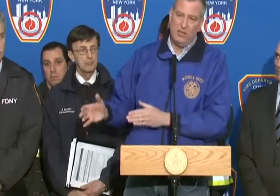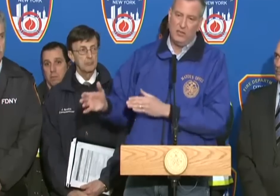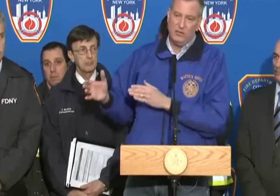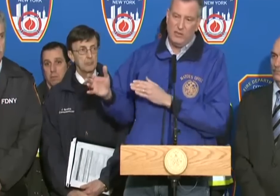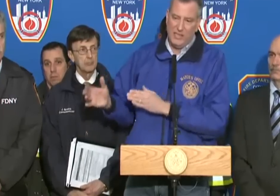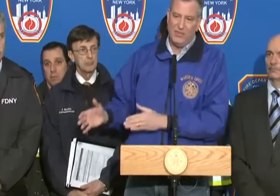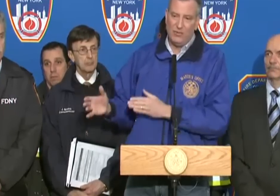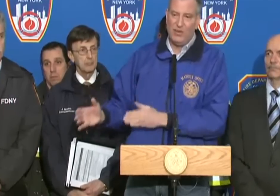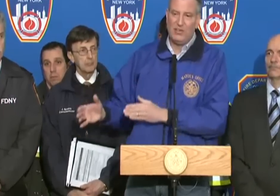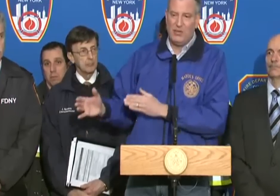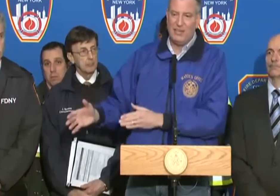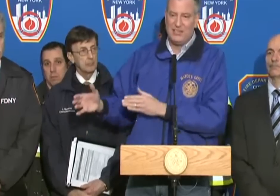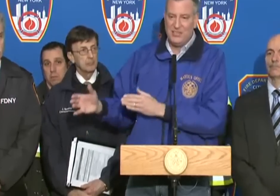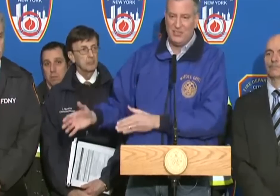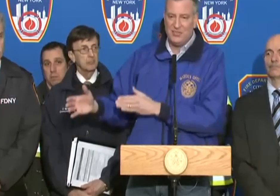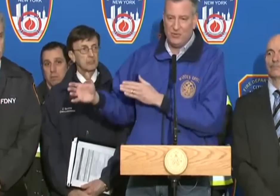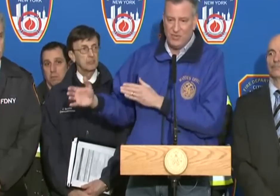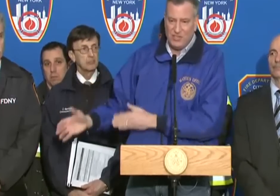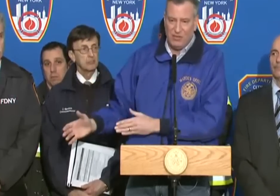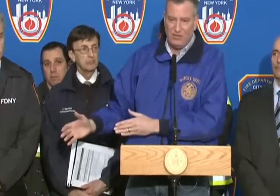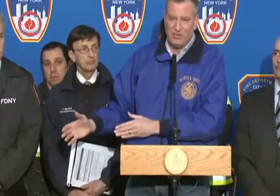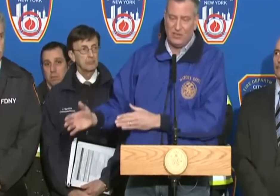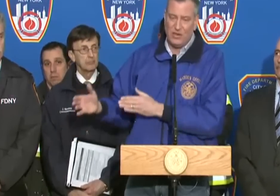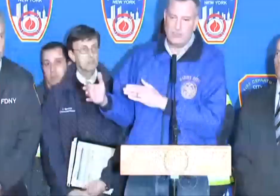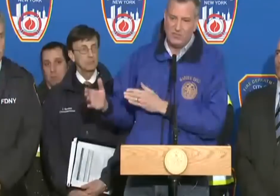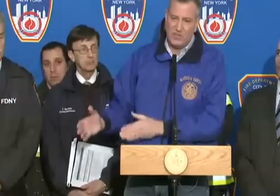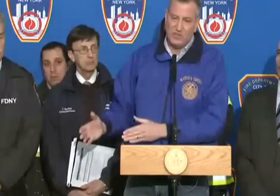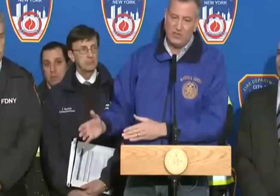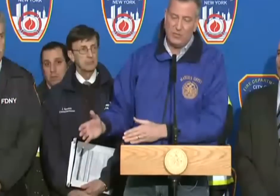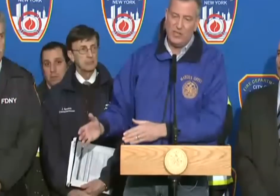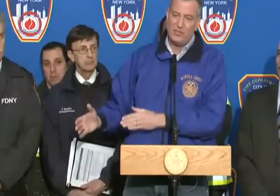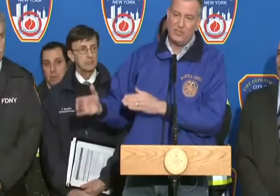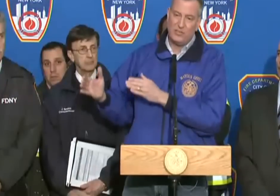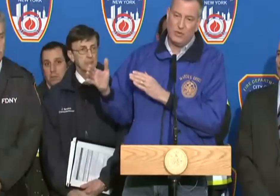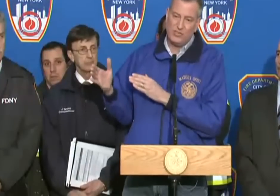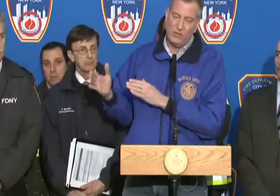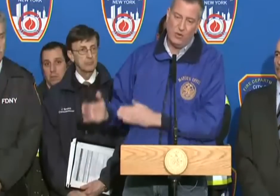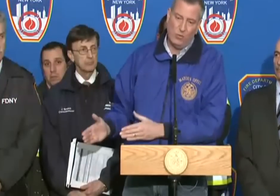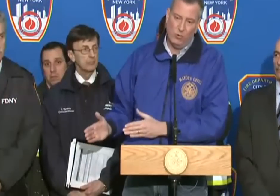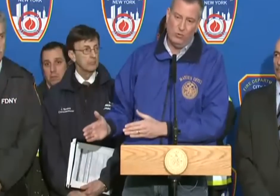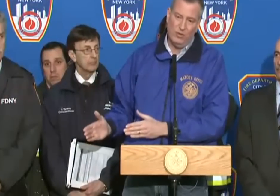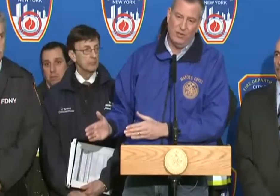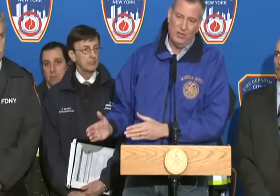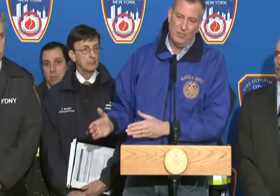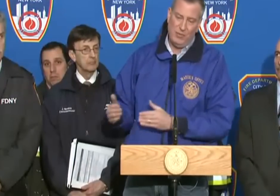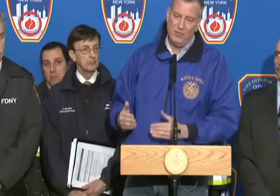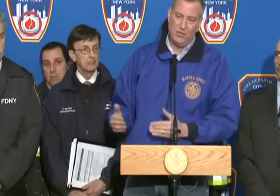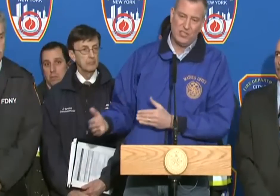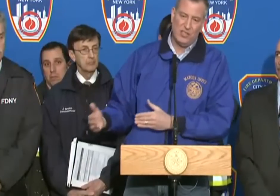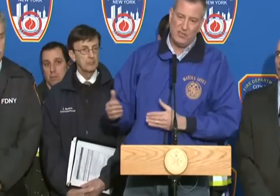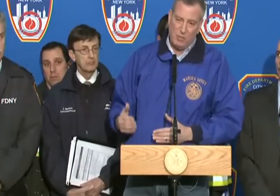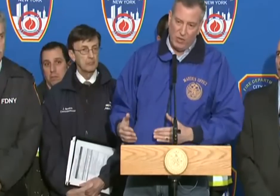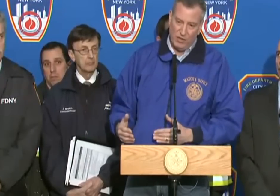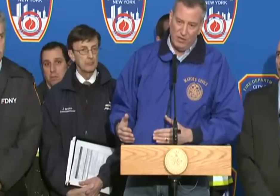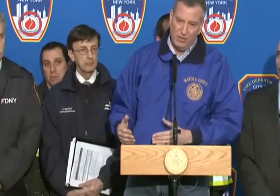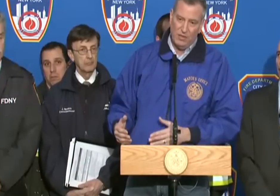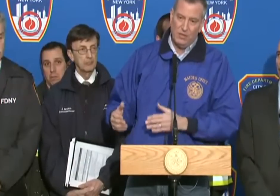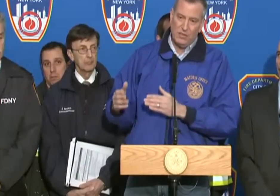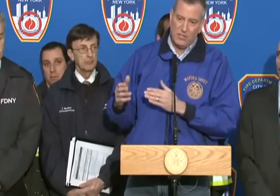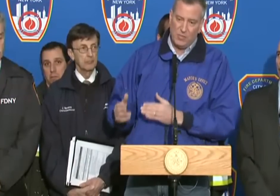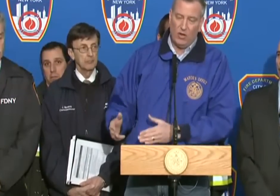York City should be given the right to make decisions for itself. This is a question of self-determination. This is a question of home rule. People in New York City have